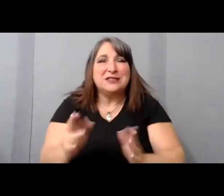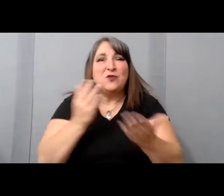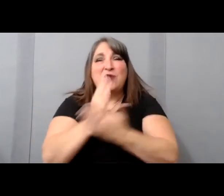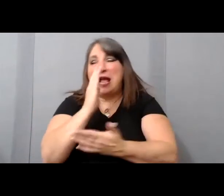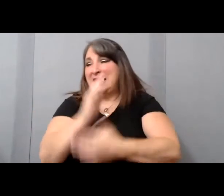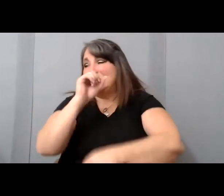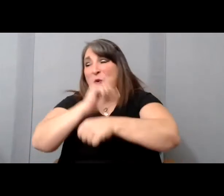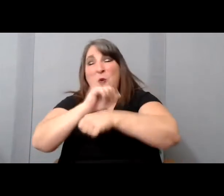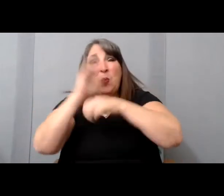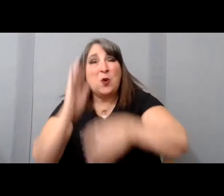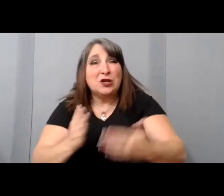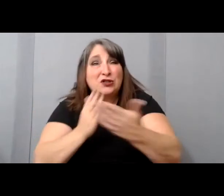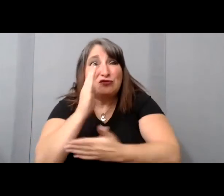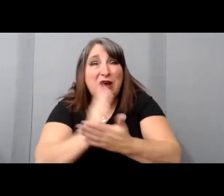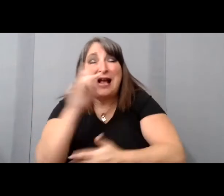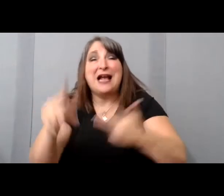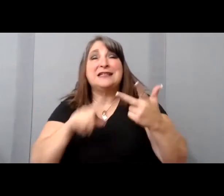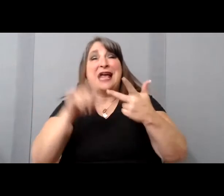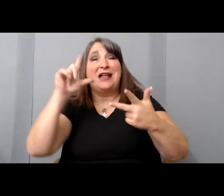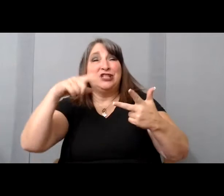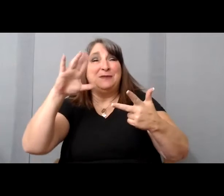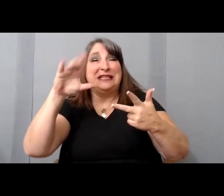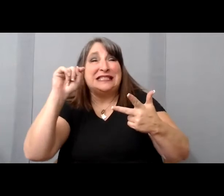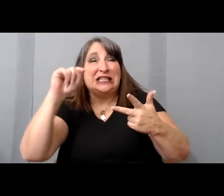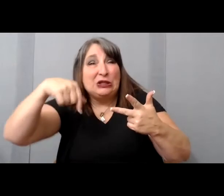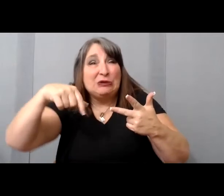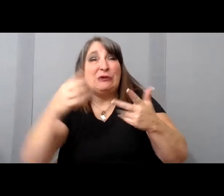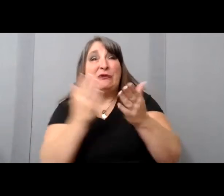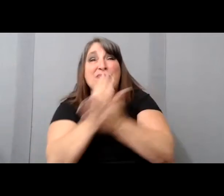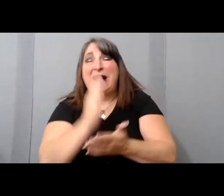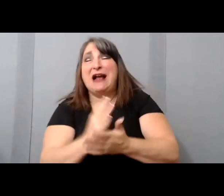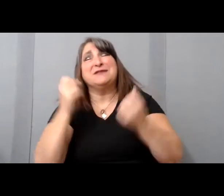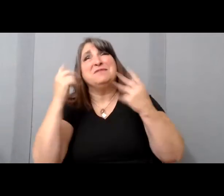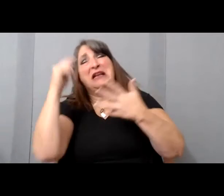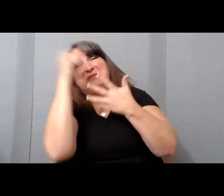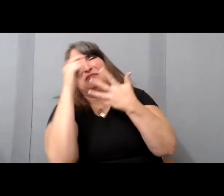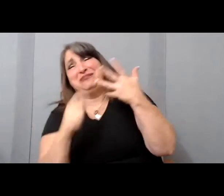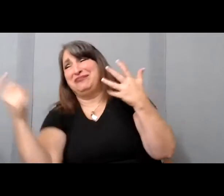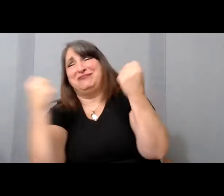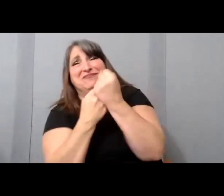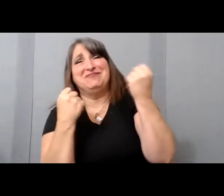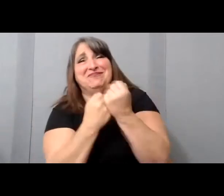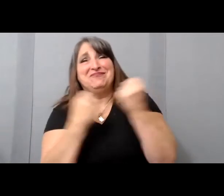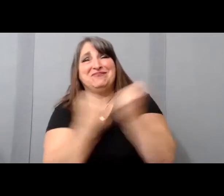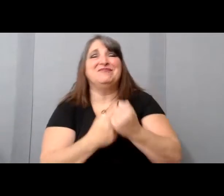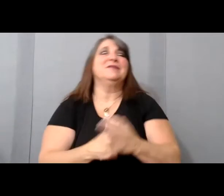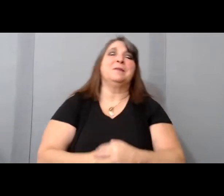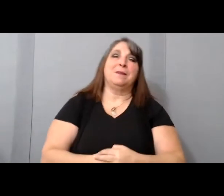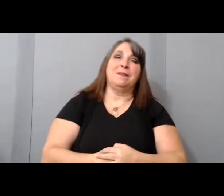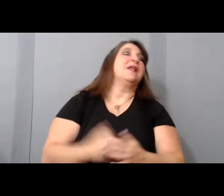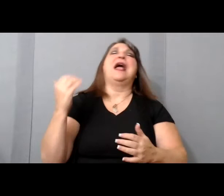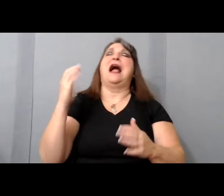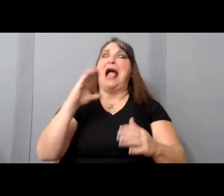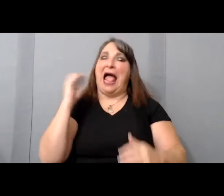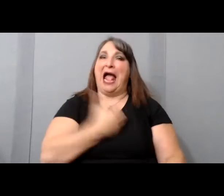rights, for LGBTQ rights on so many different fronts, and our DNC Vice